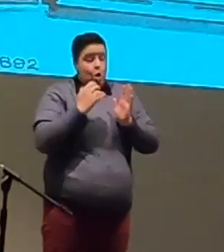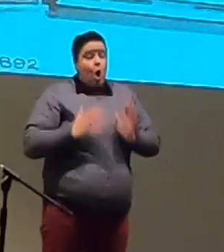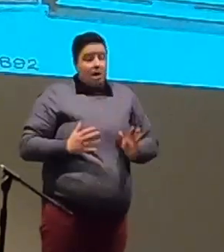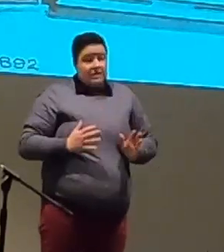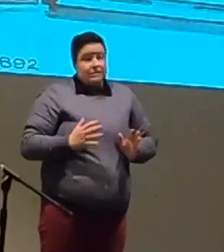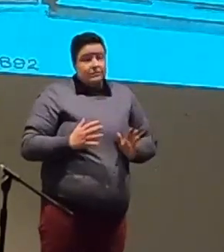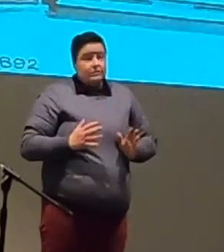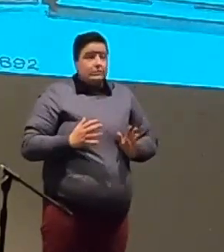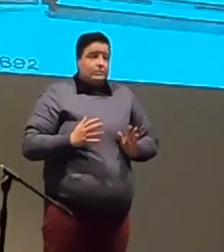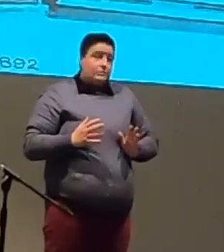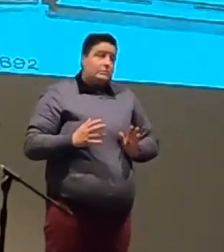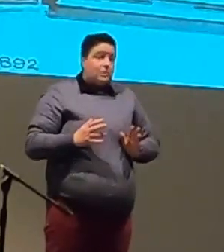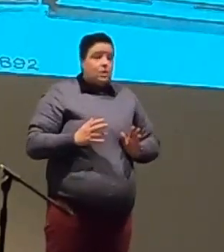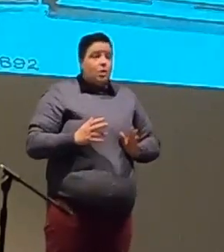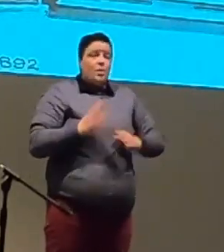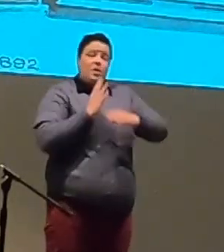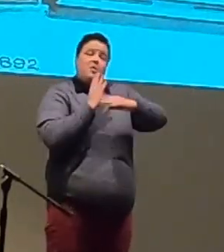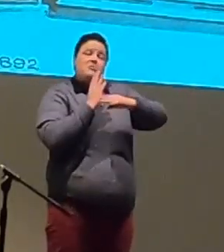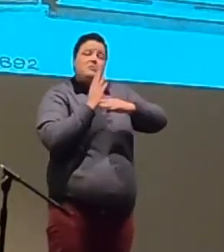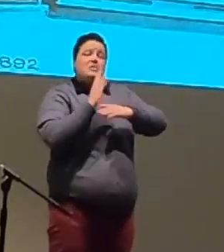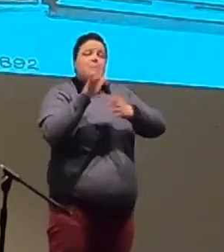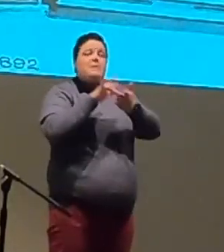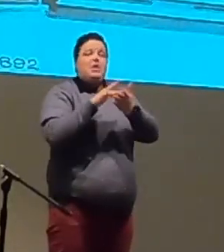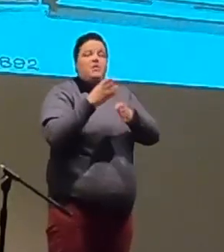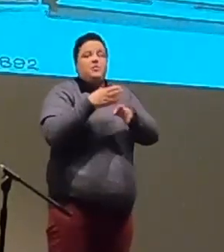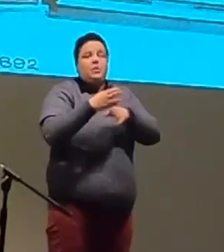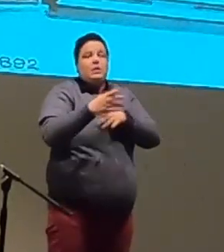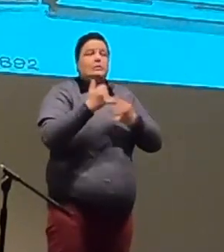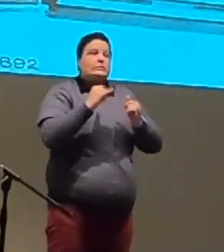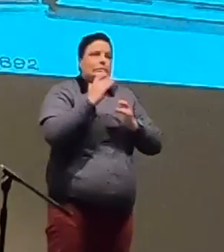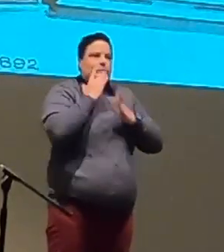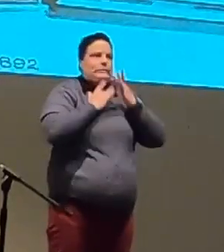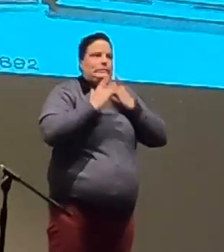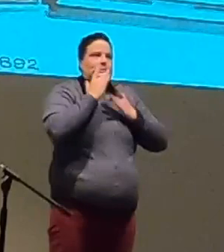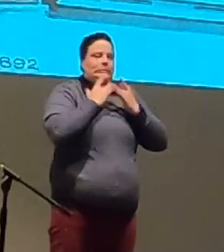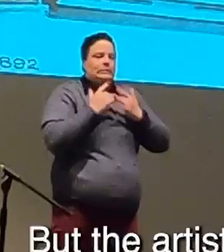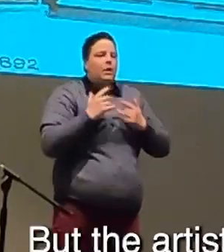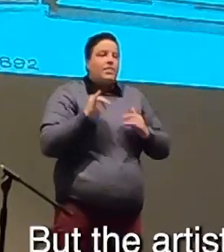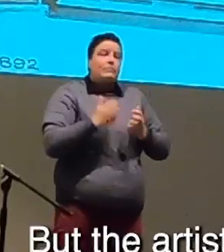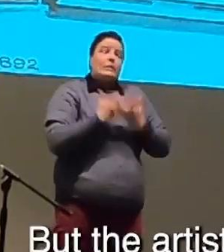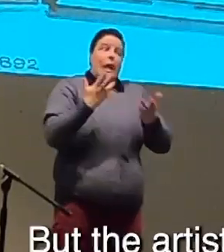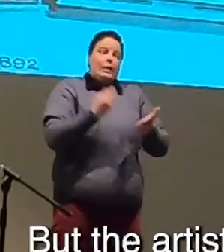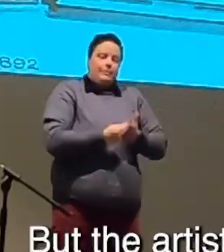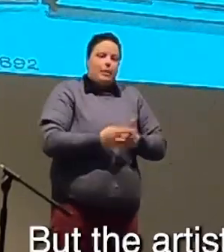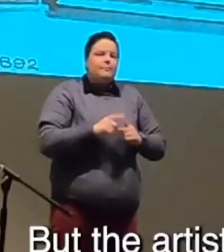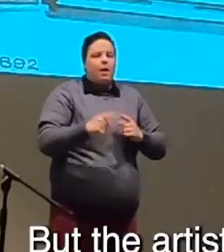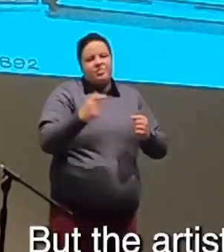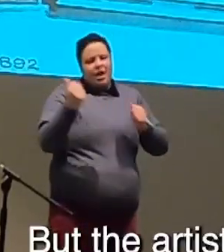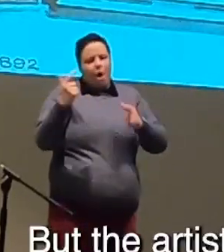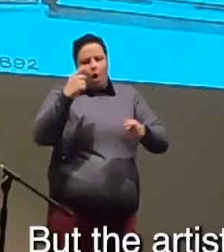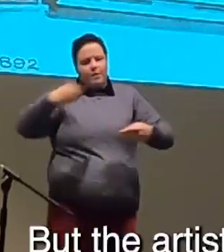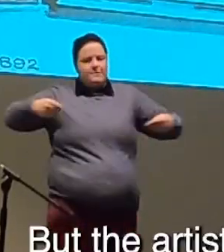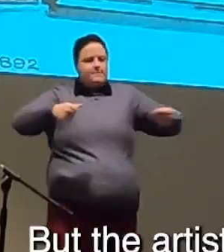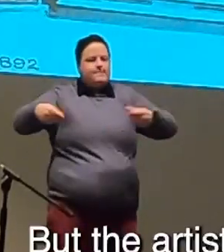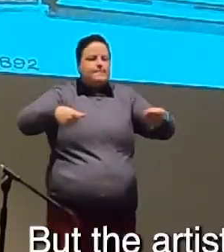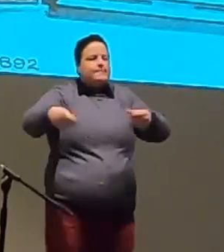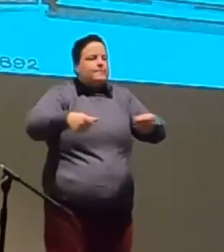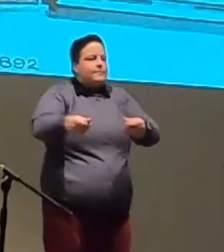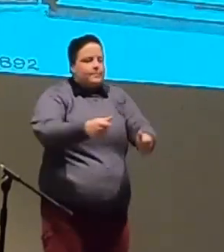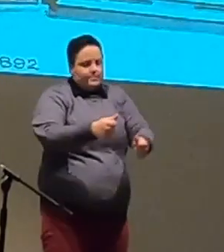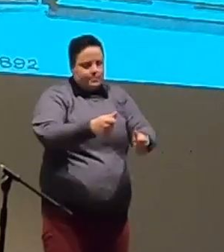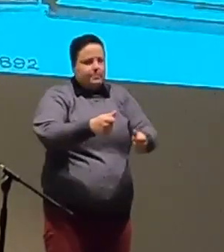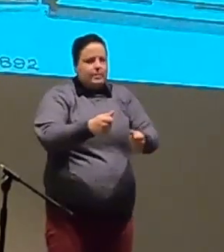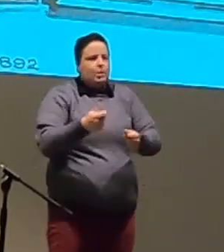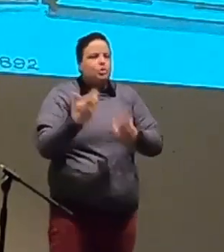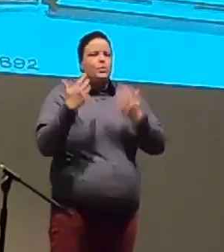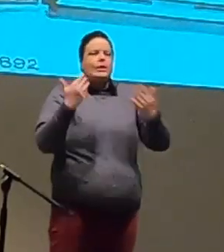artists who, were mid-career but also sort of starving artists was a lot. But the artists all agreed to pay an equal sum in